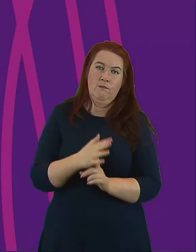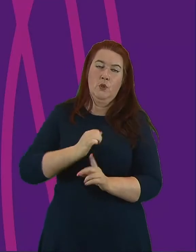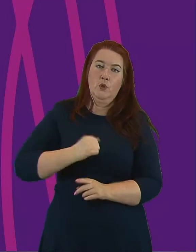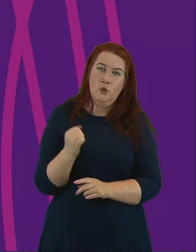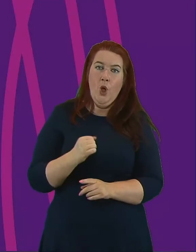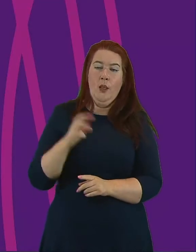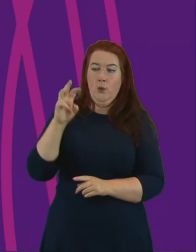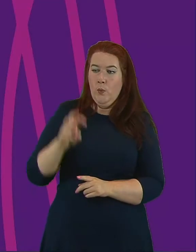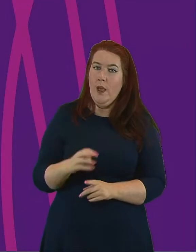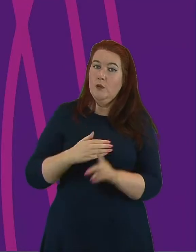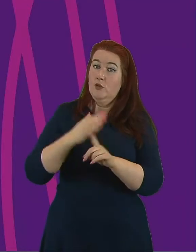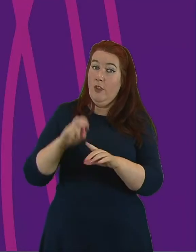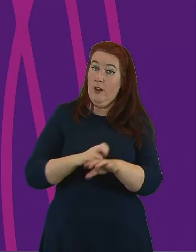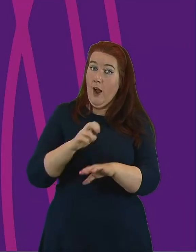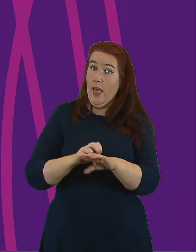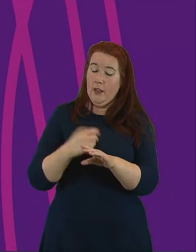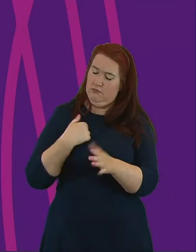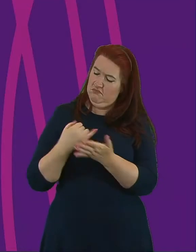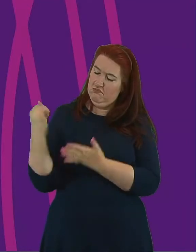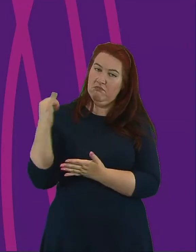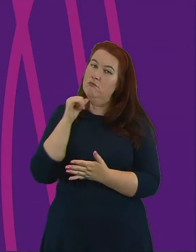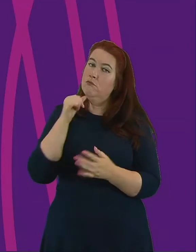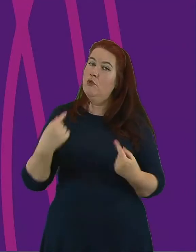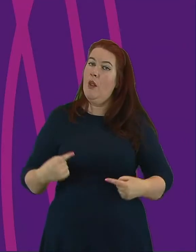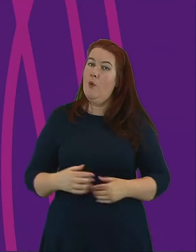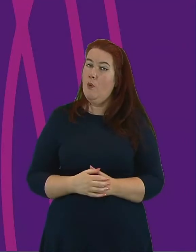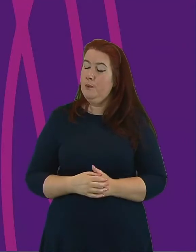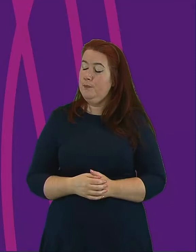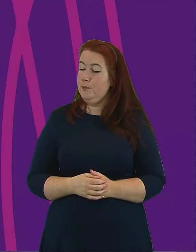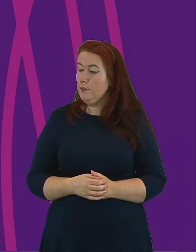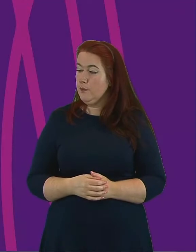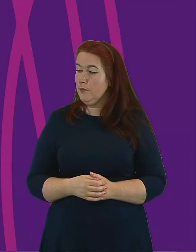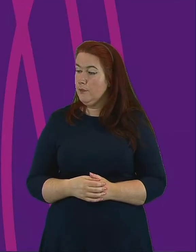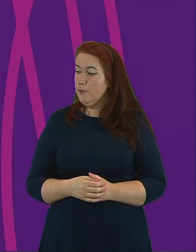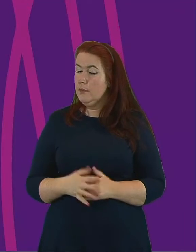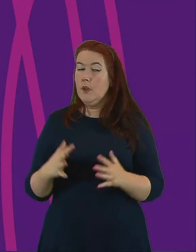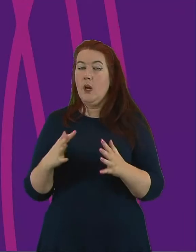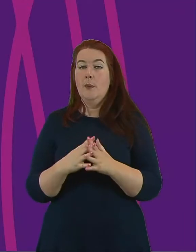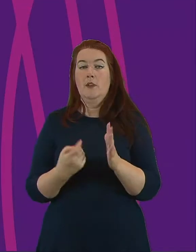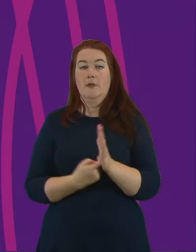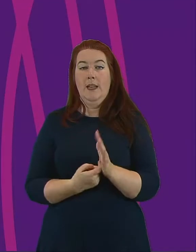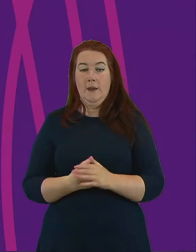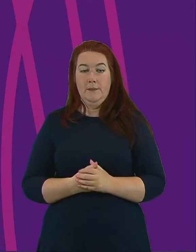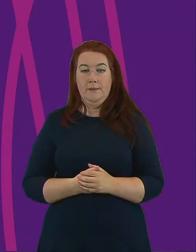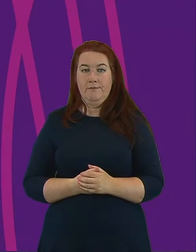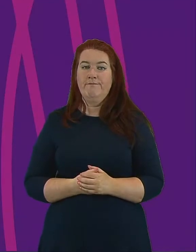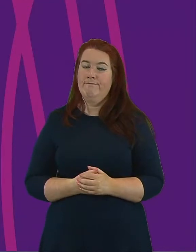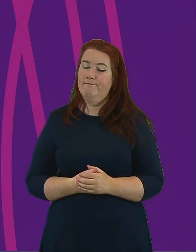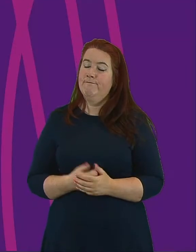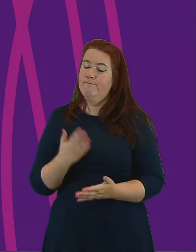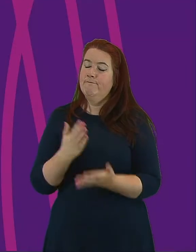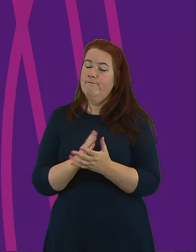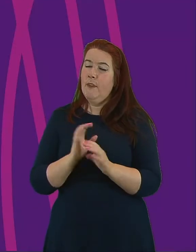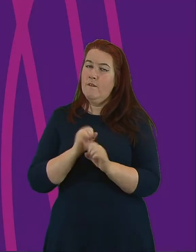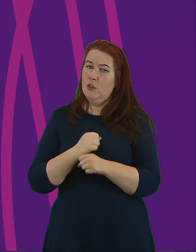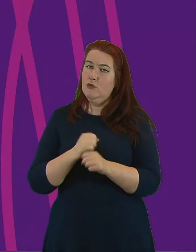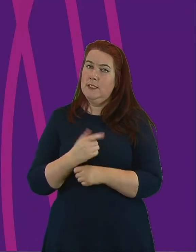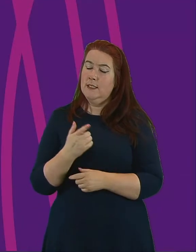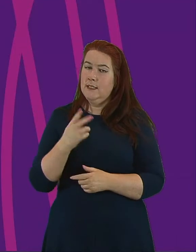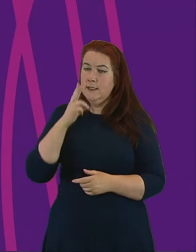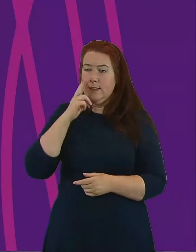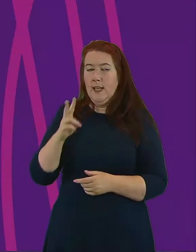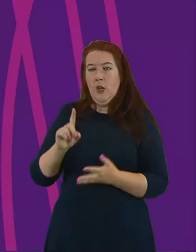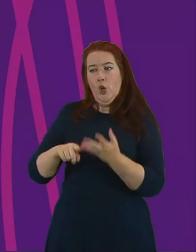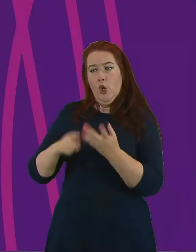and Northern Ireland. And we will not allow that to happen. Willie Rennie, followed by John Mason. It is deeply frustrating that the UK government continues to